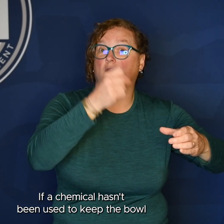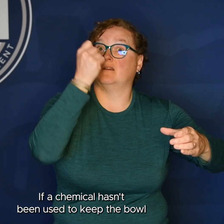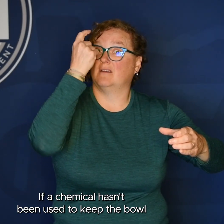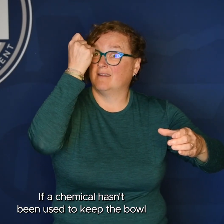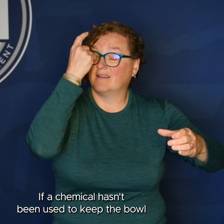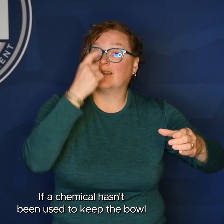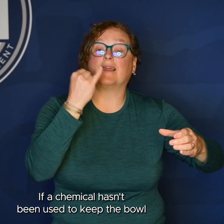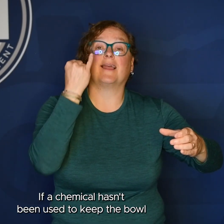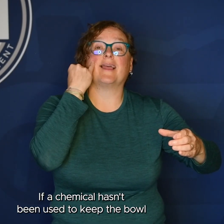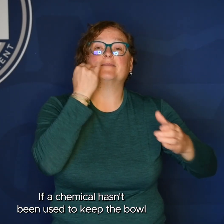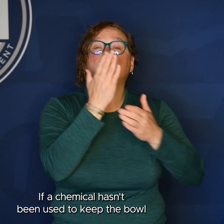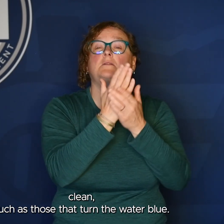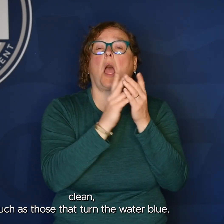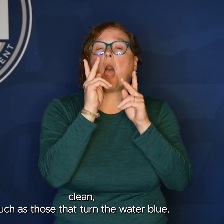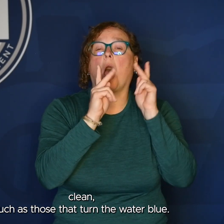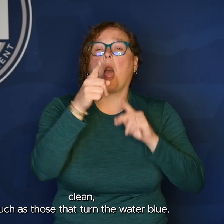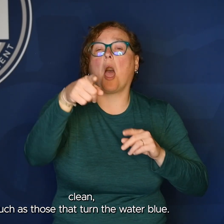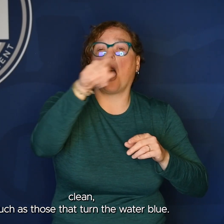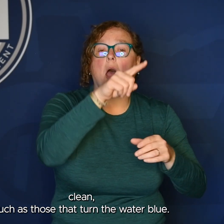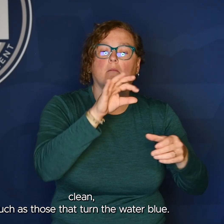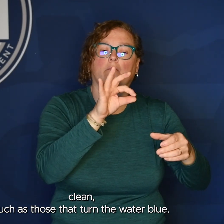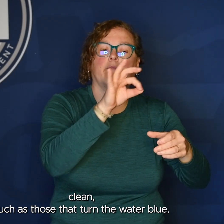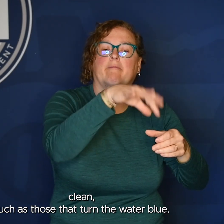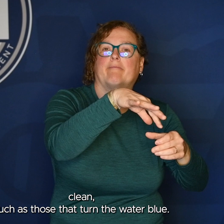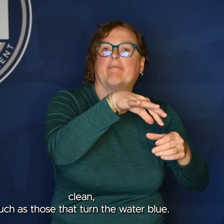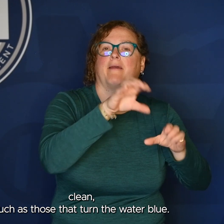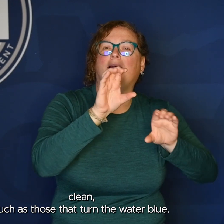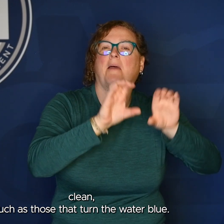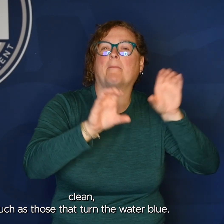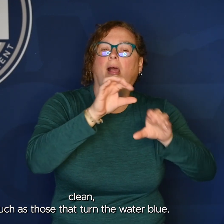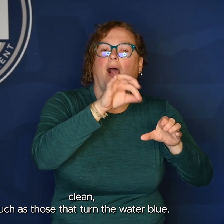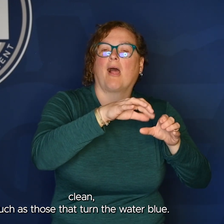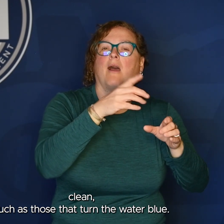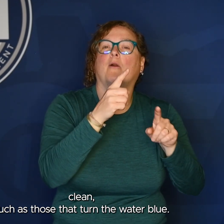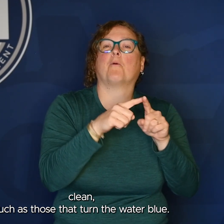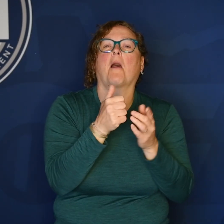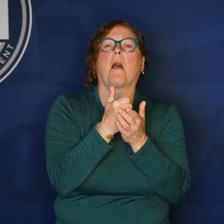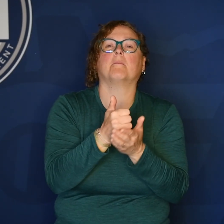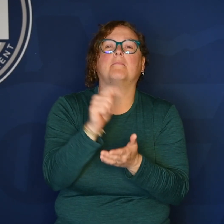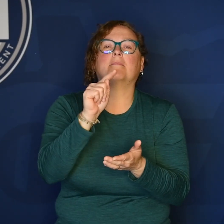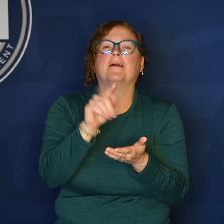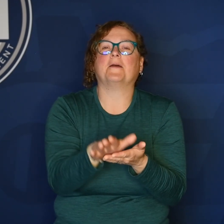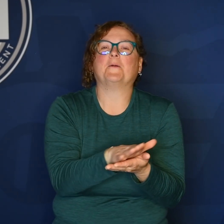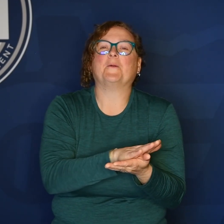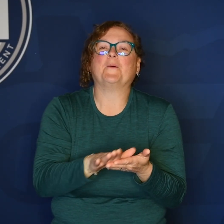been used to keep the bowl clean, such as those that turn the water blue.